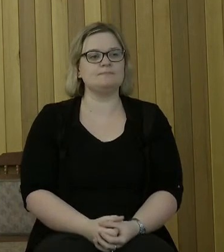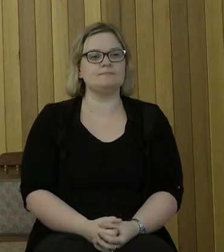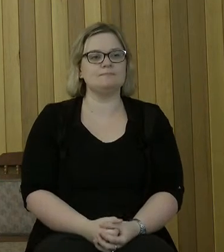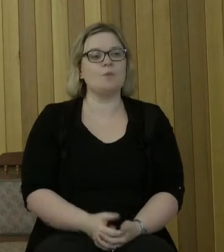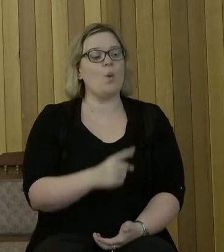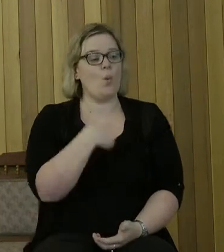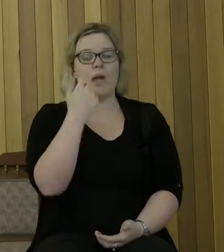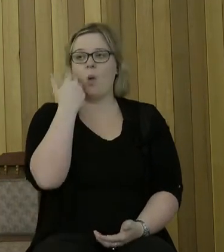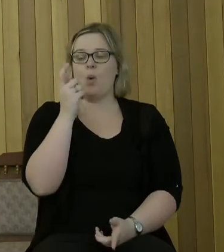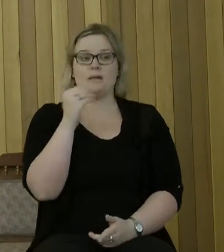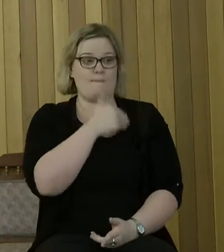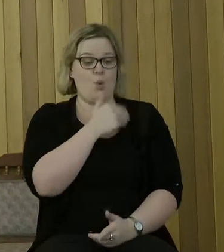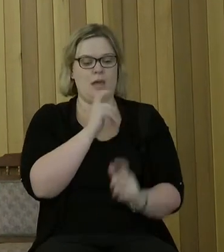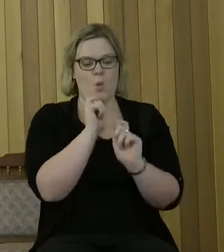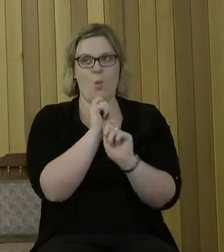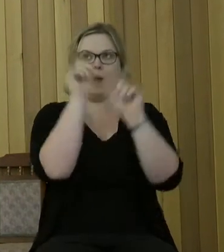We wake up in the morning,